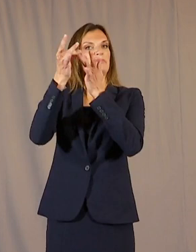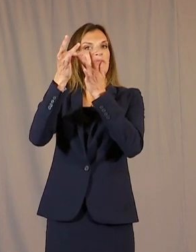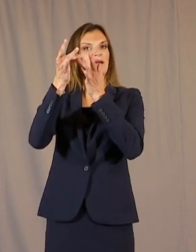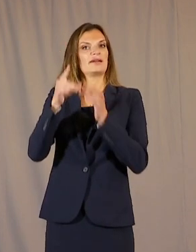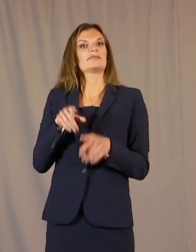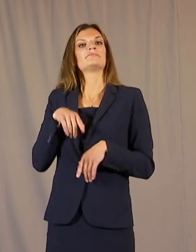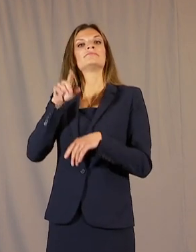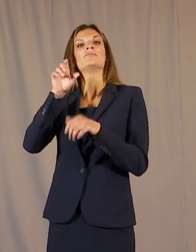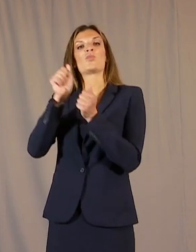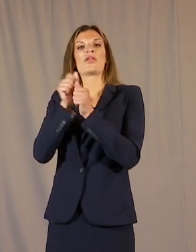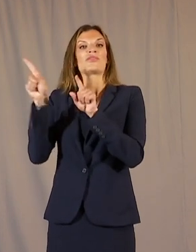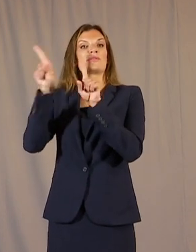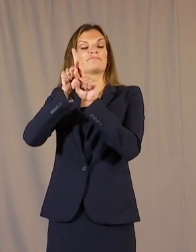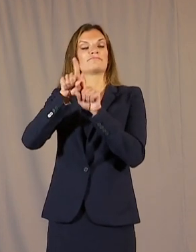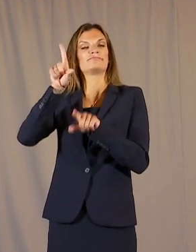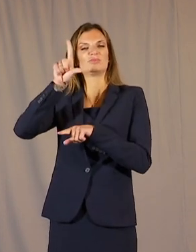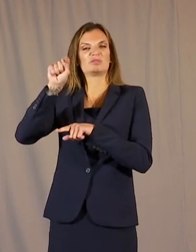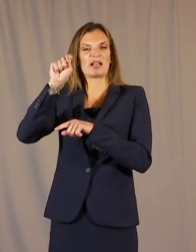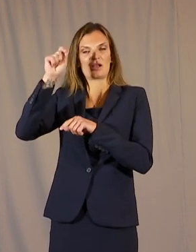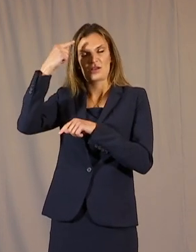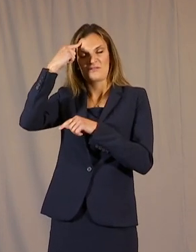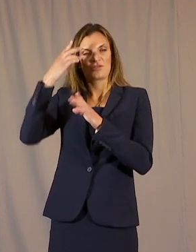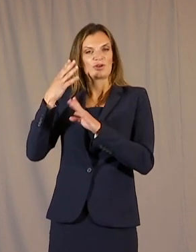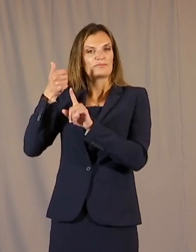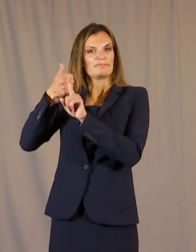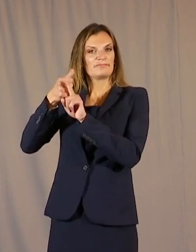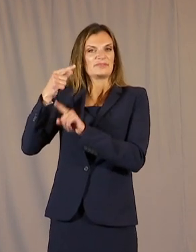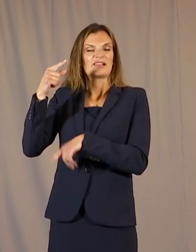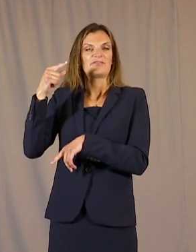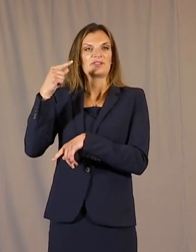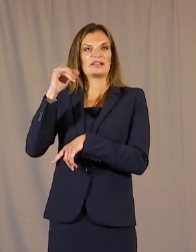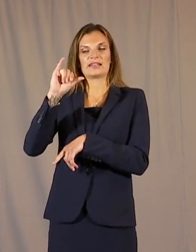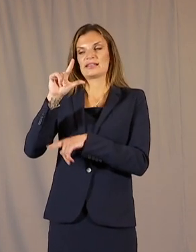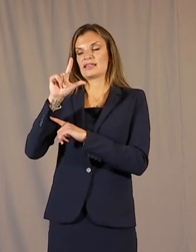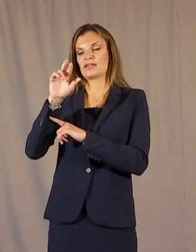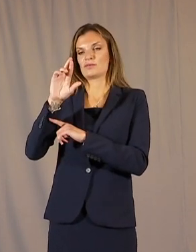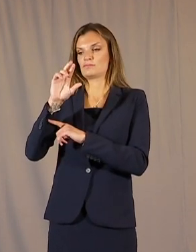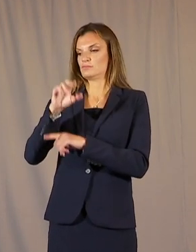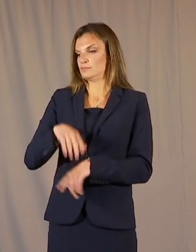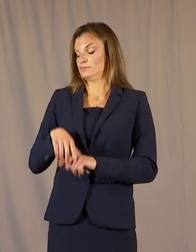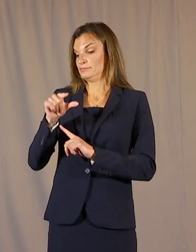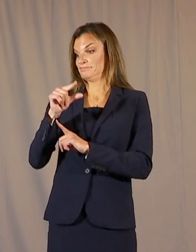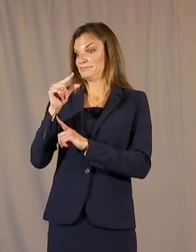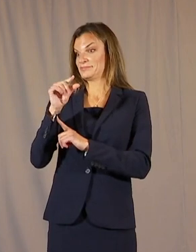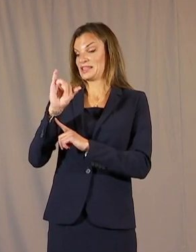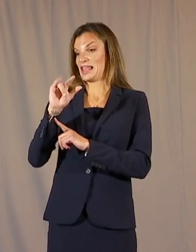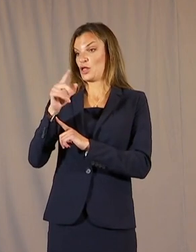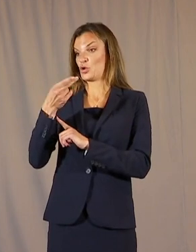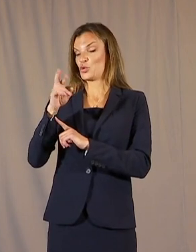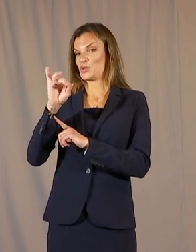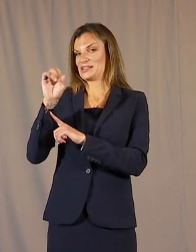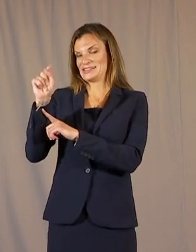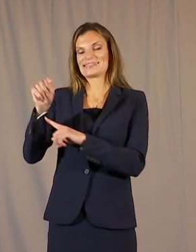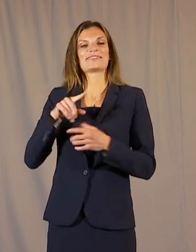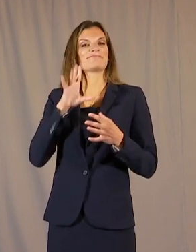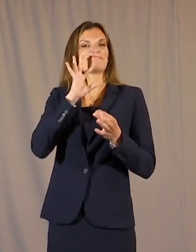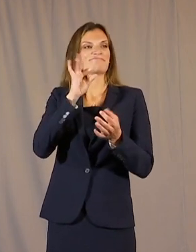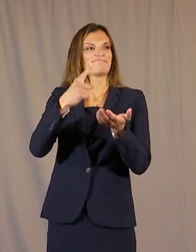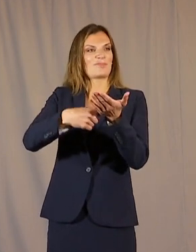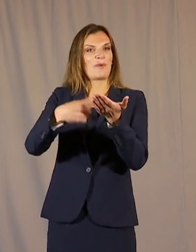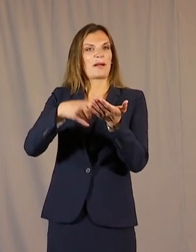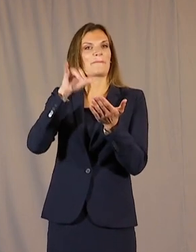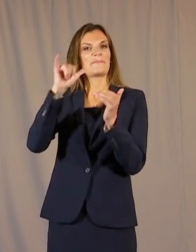Lieutenant Governor Gilbert's to respond to the pandemic and address racial equity gaps in health,